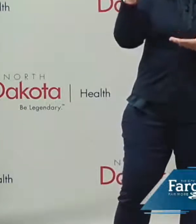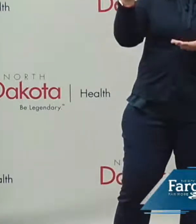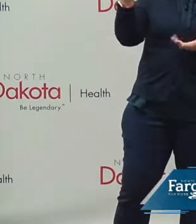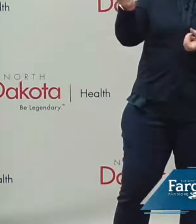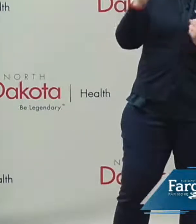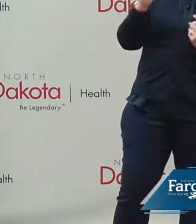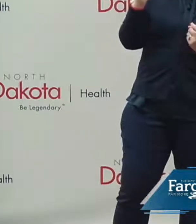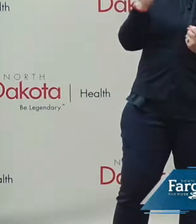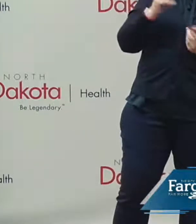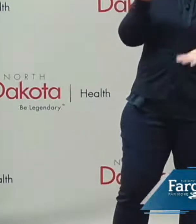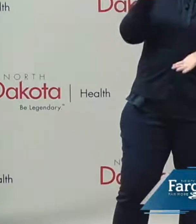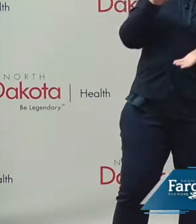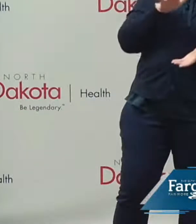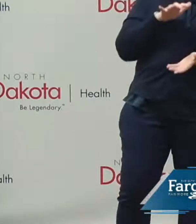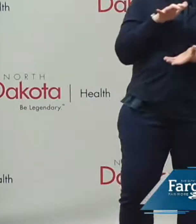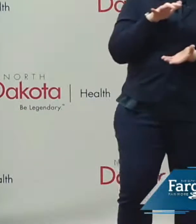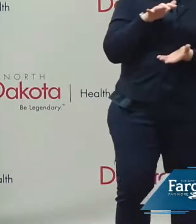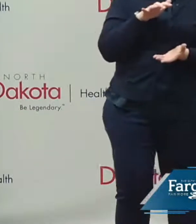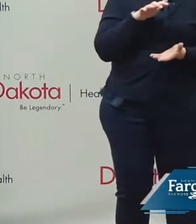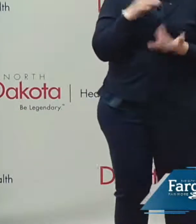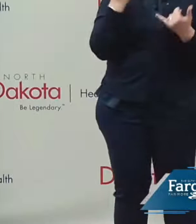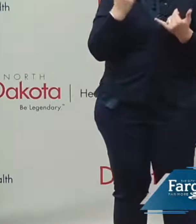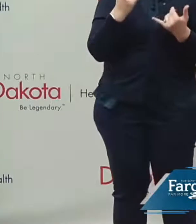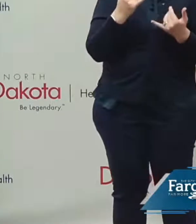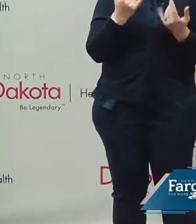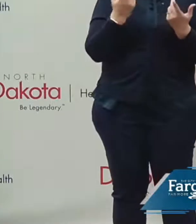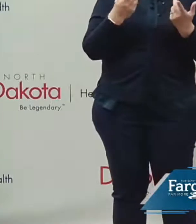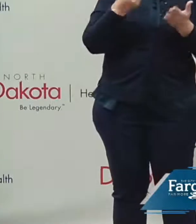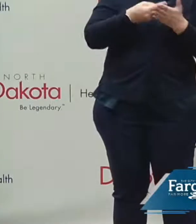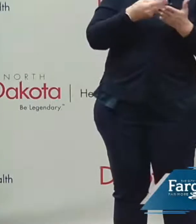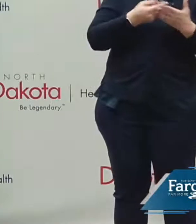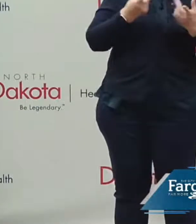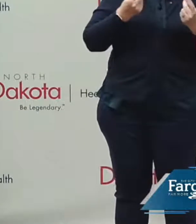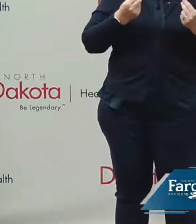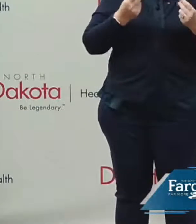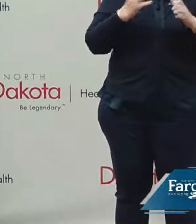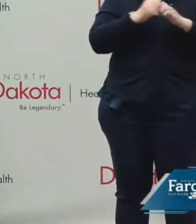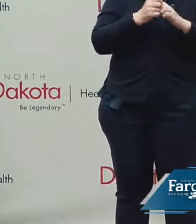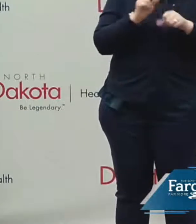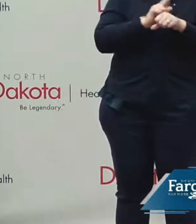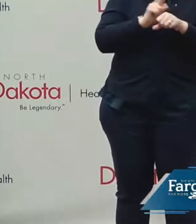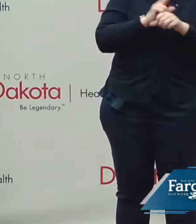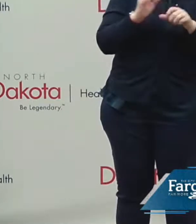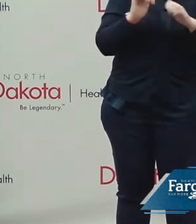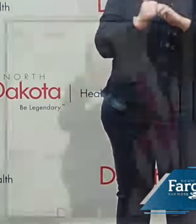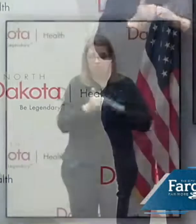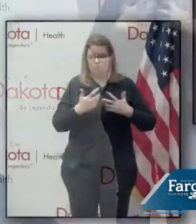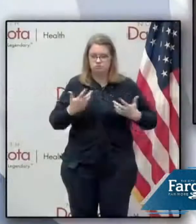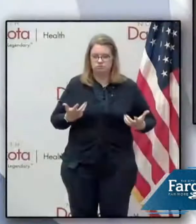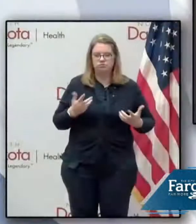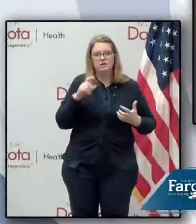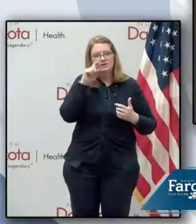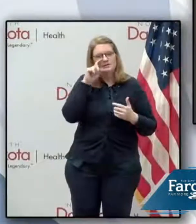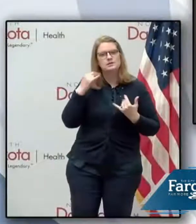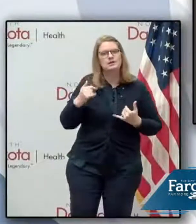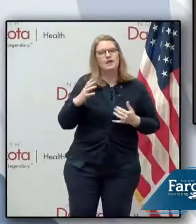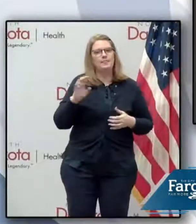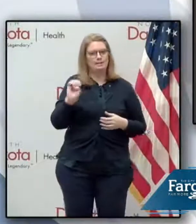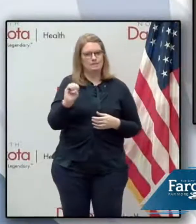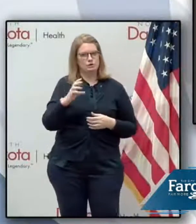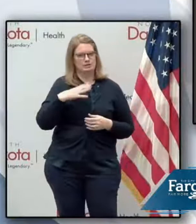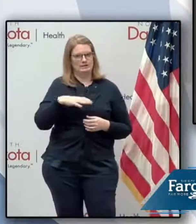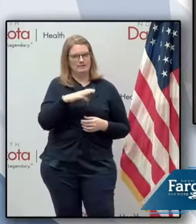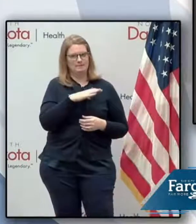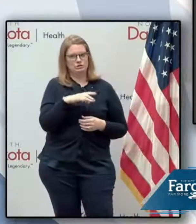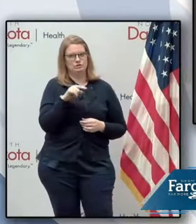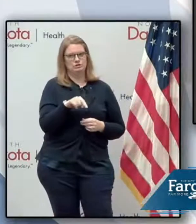we have done, the highlights of the repurposing this is that with the action today by the Emergency